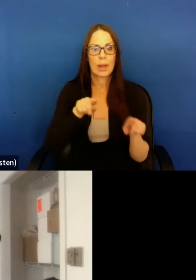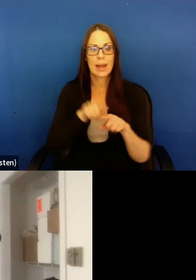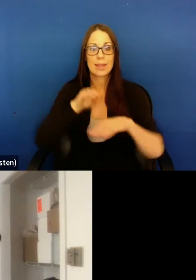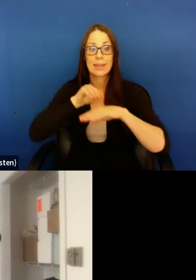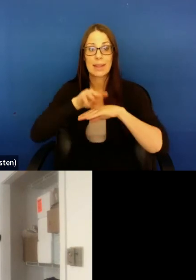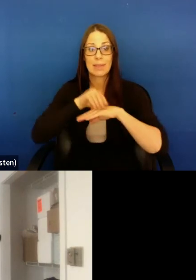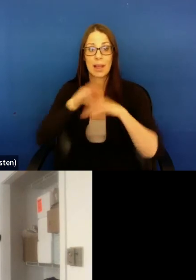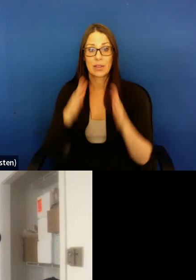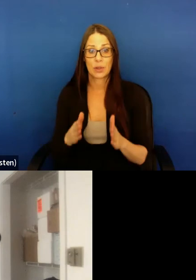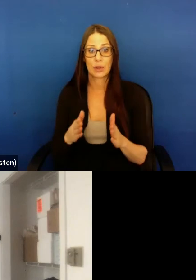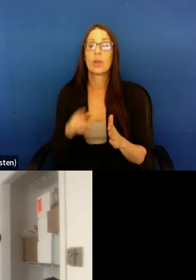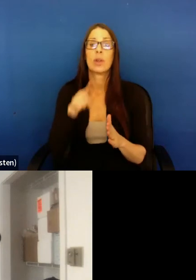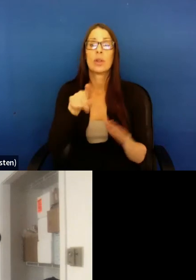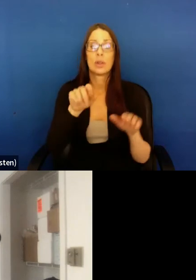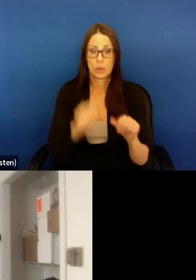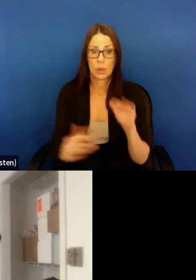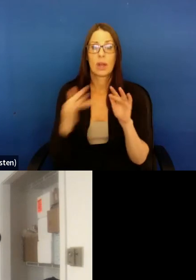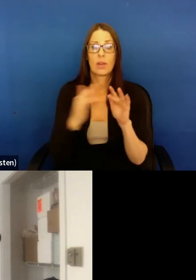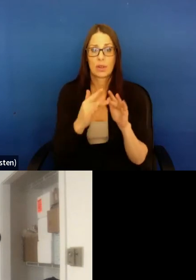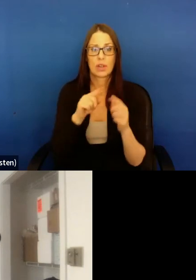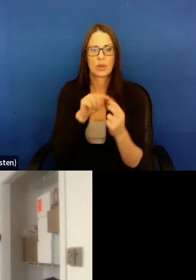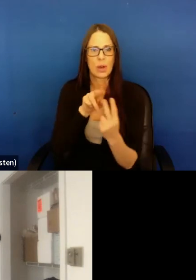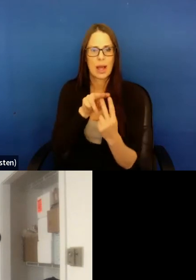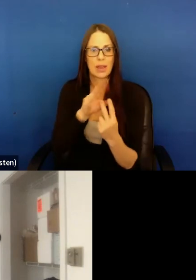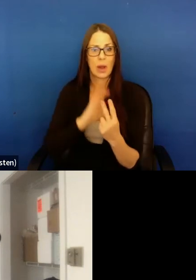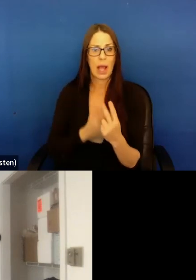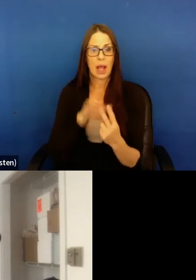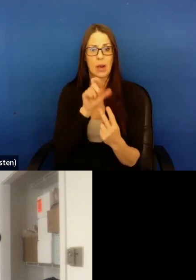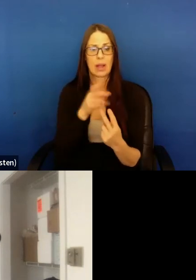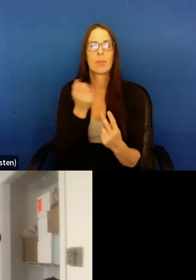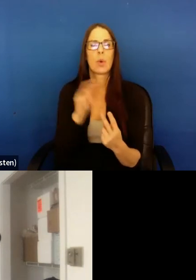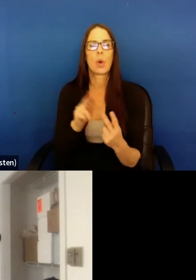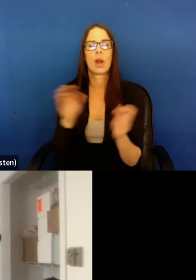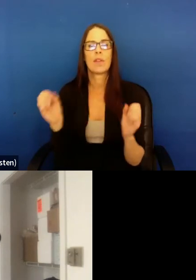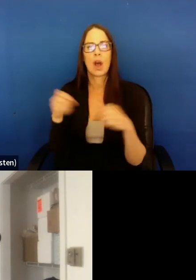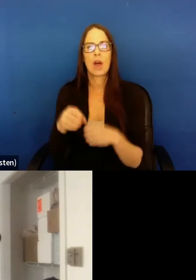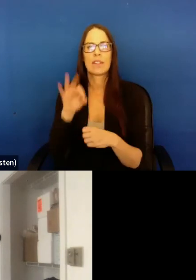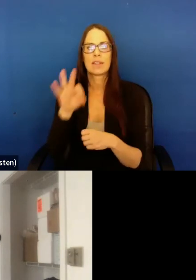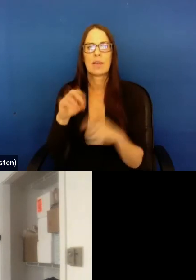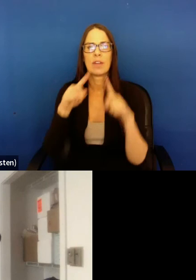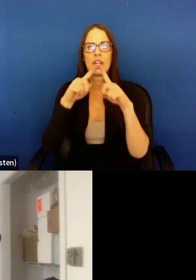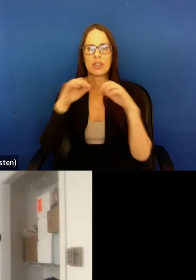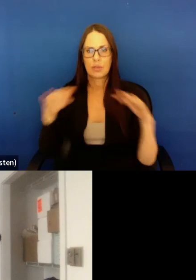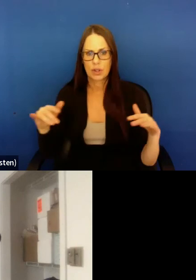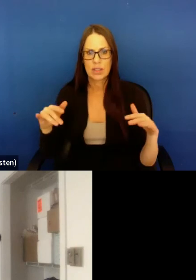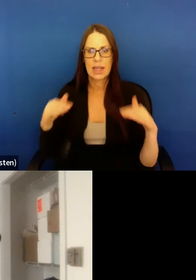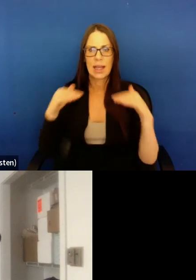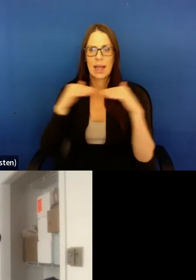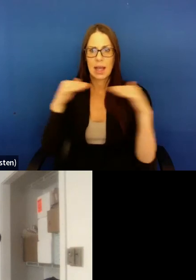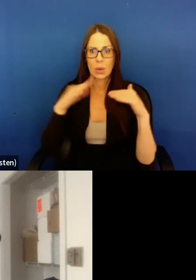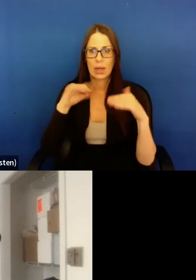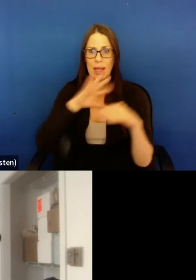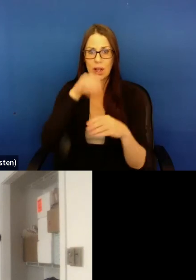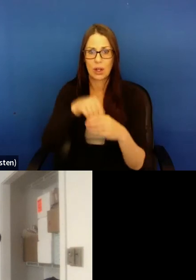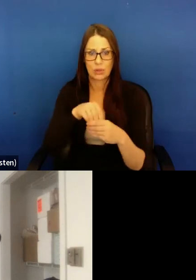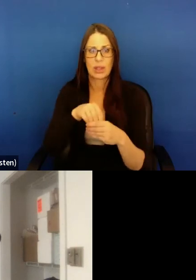you can reach out to either our club or the Office of Diversity, Equity, and Inclusion. And I think we are going to